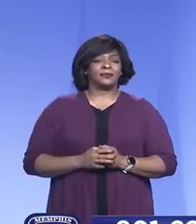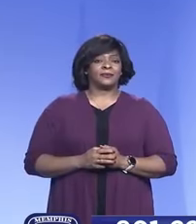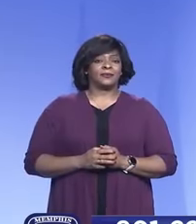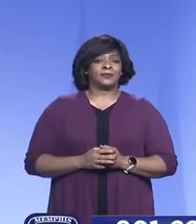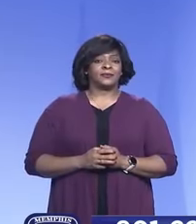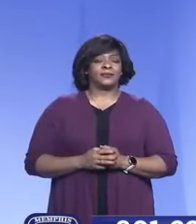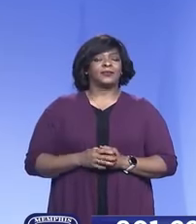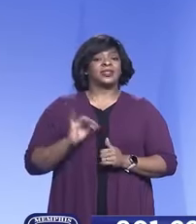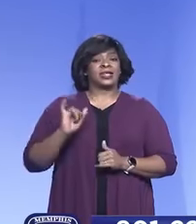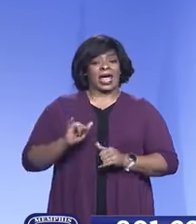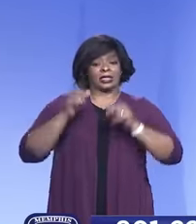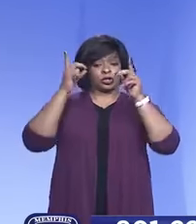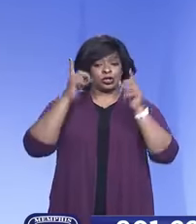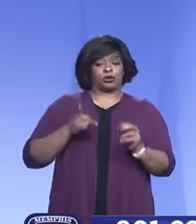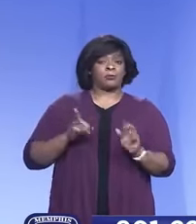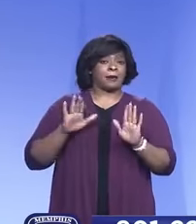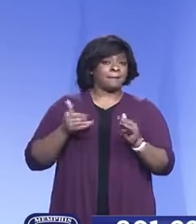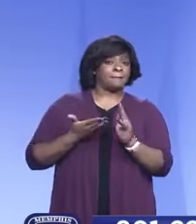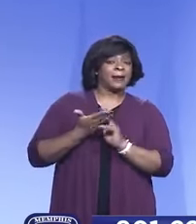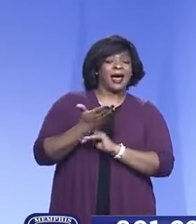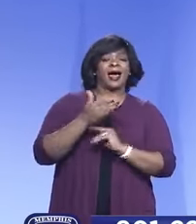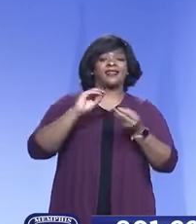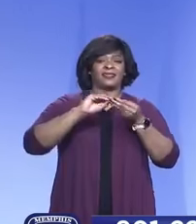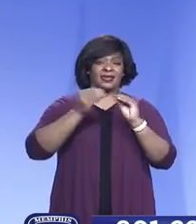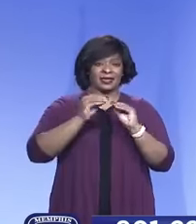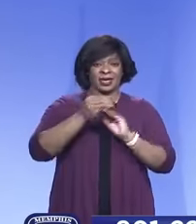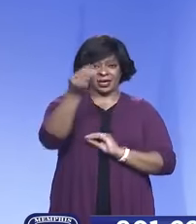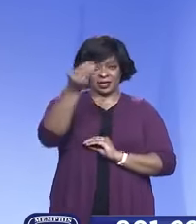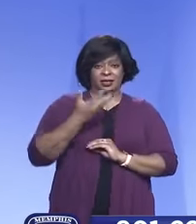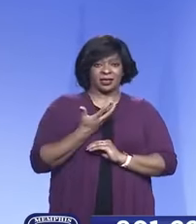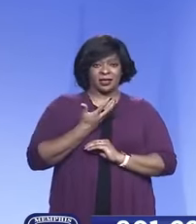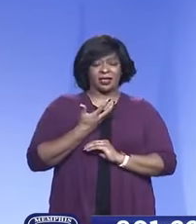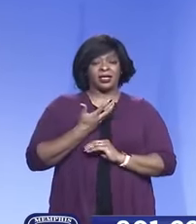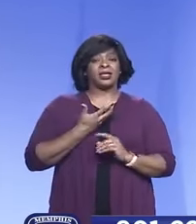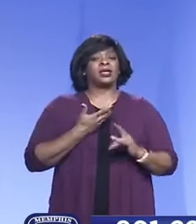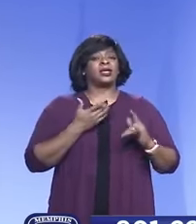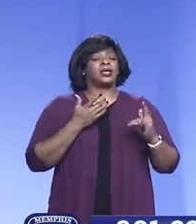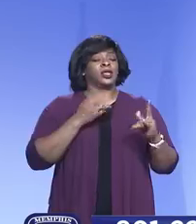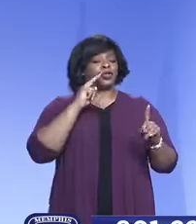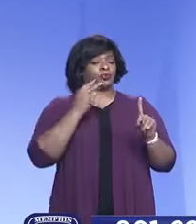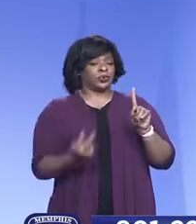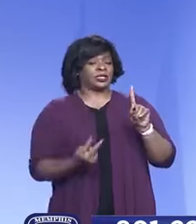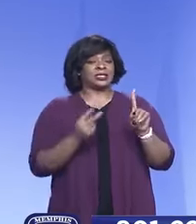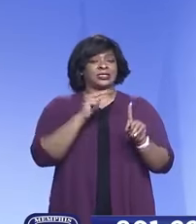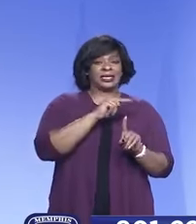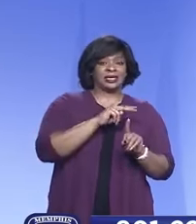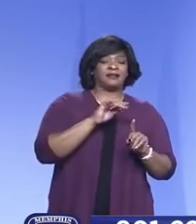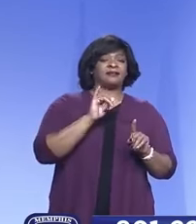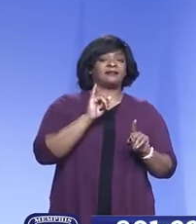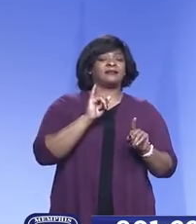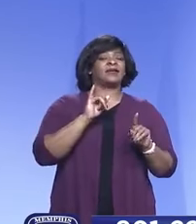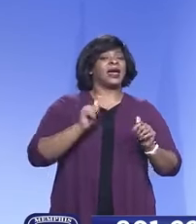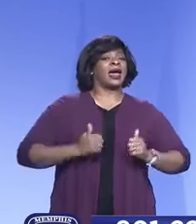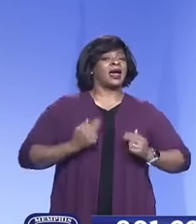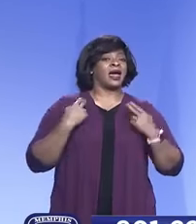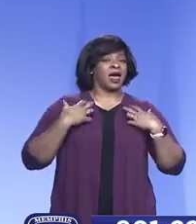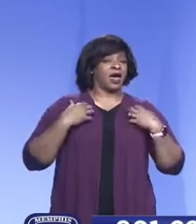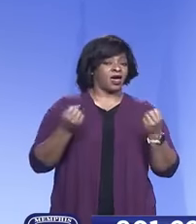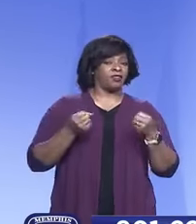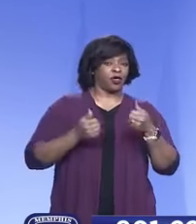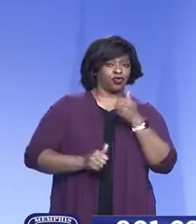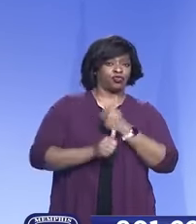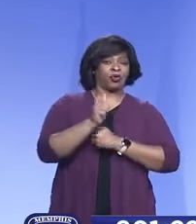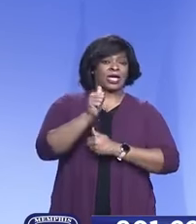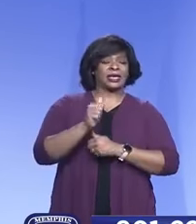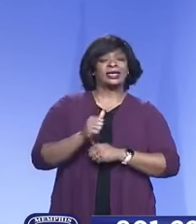as determined by the data and the perceived imminent health threat. But